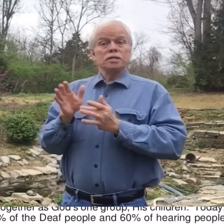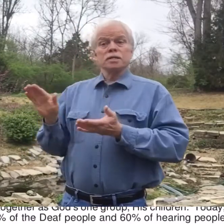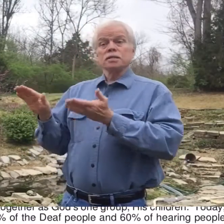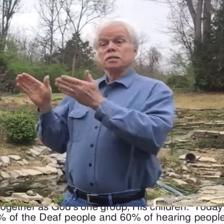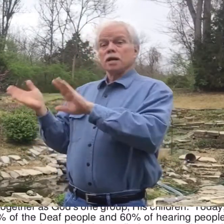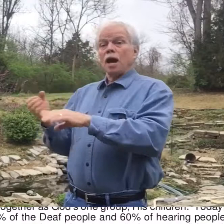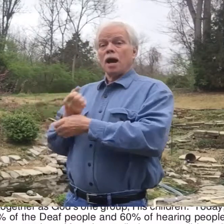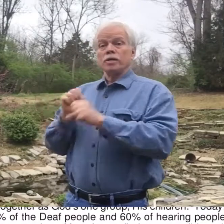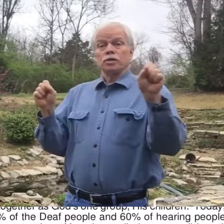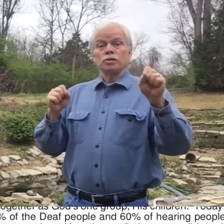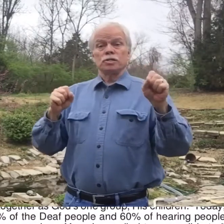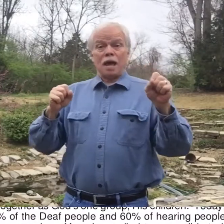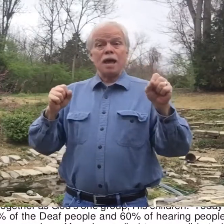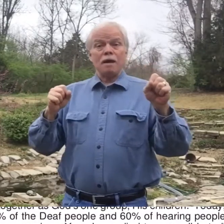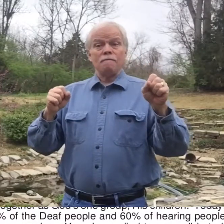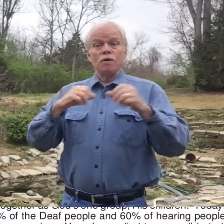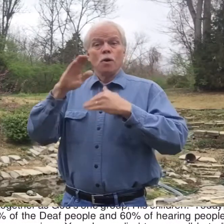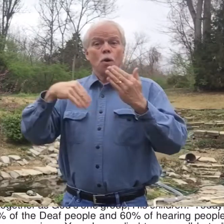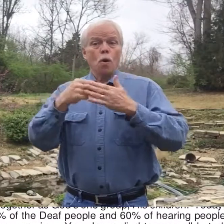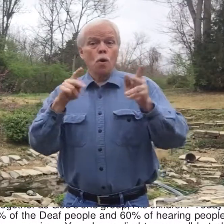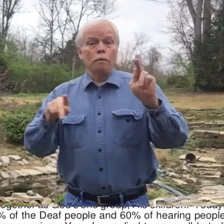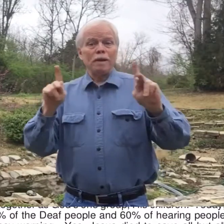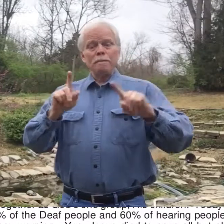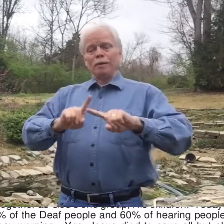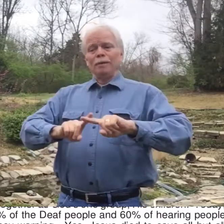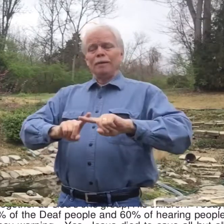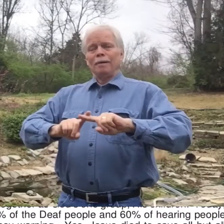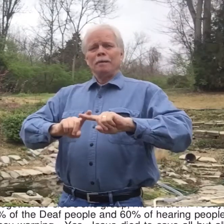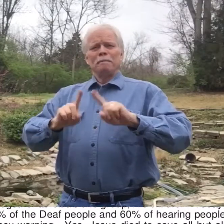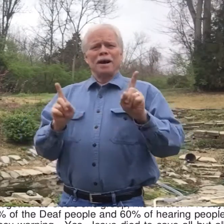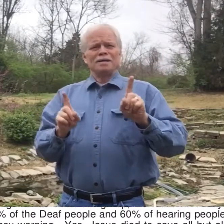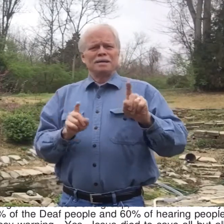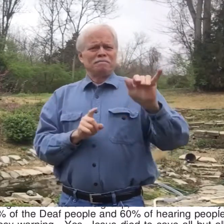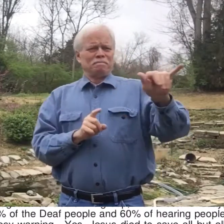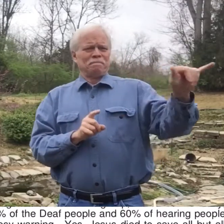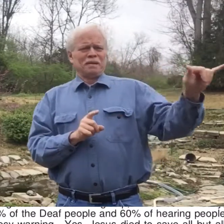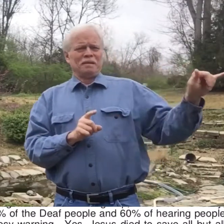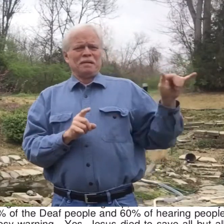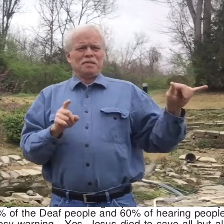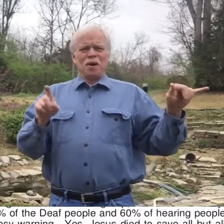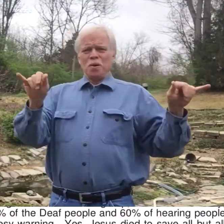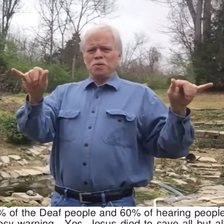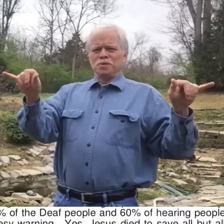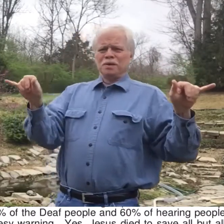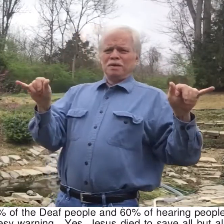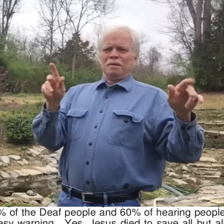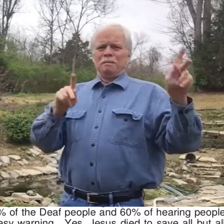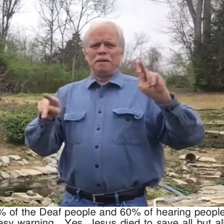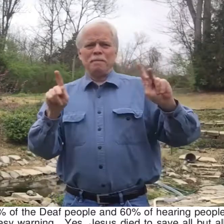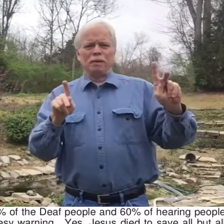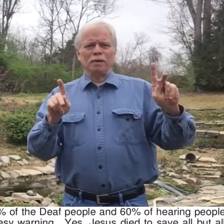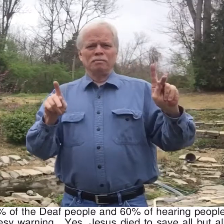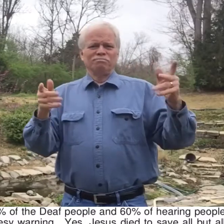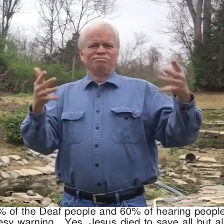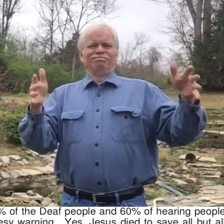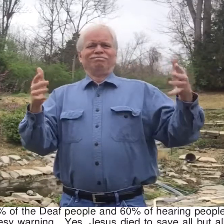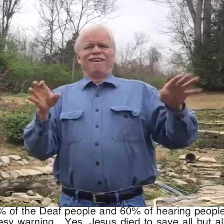Jesus died to save all people, but those people